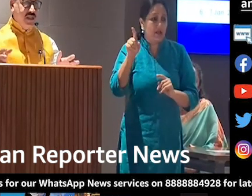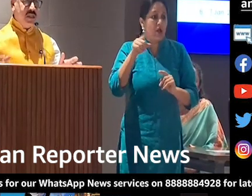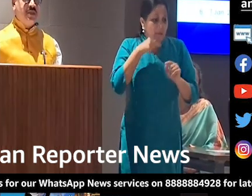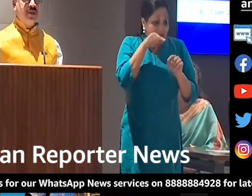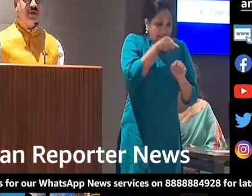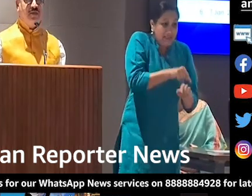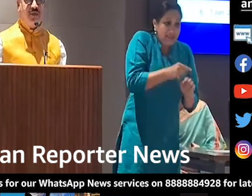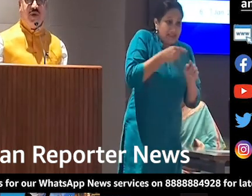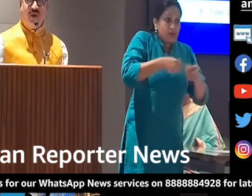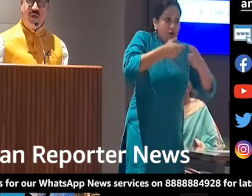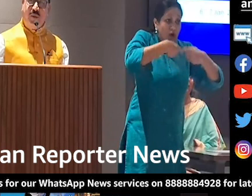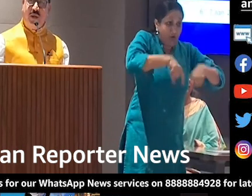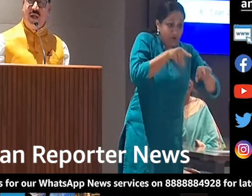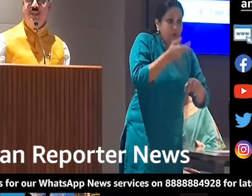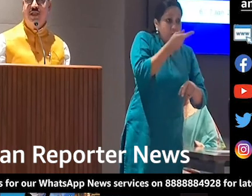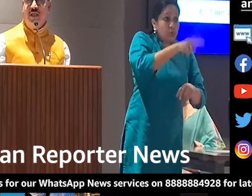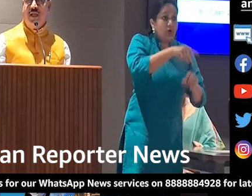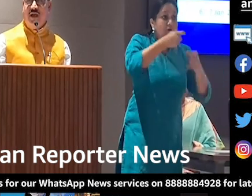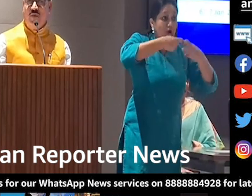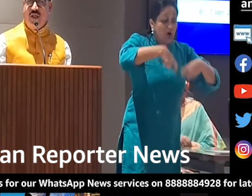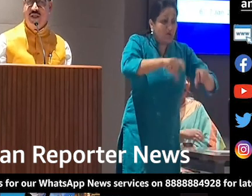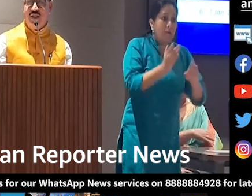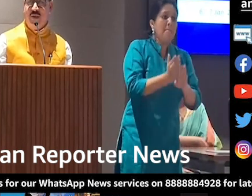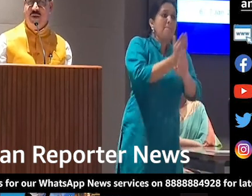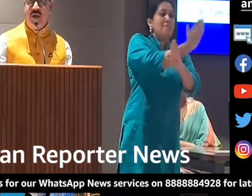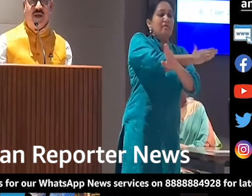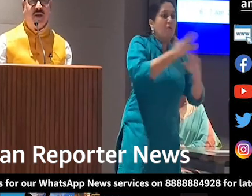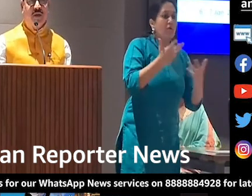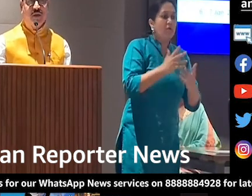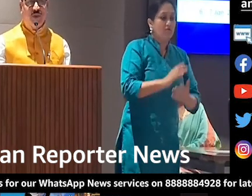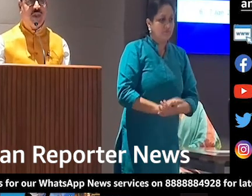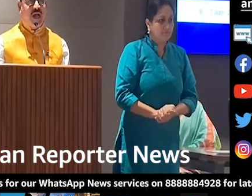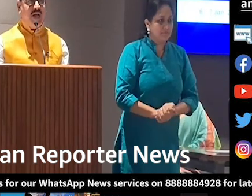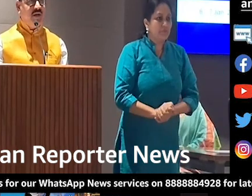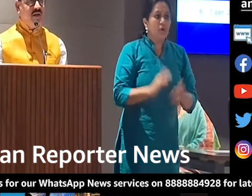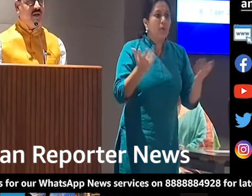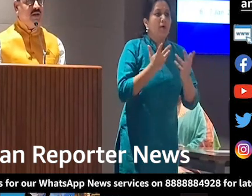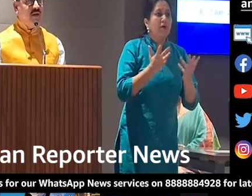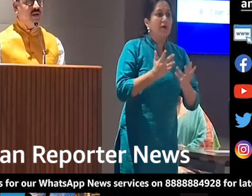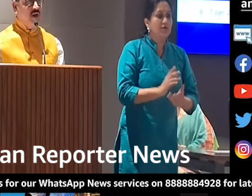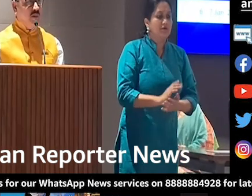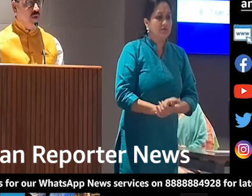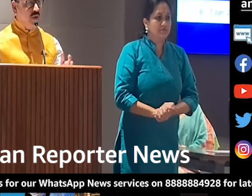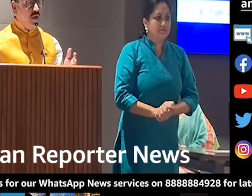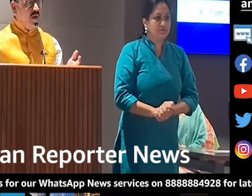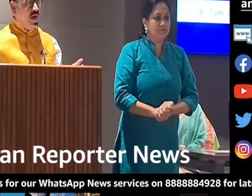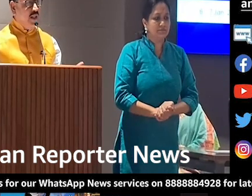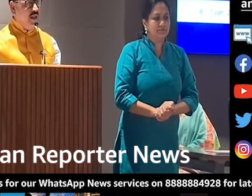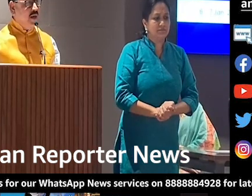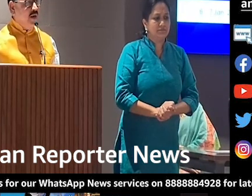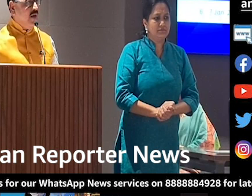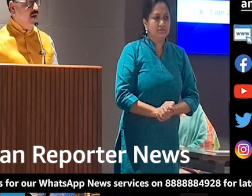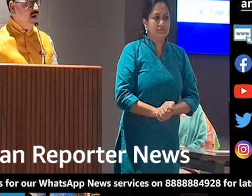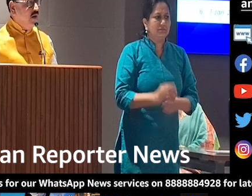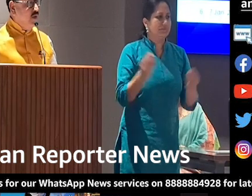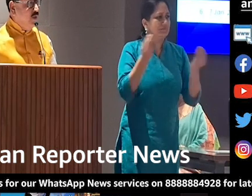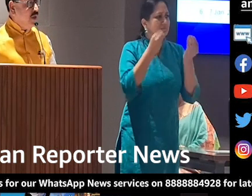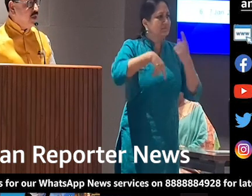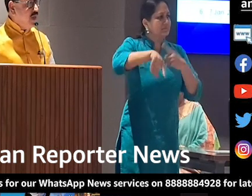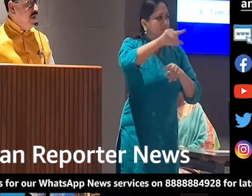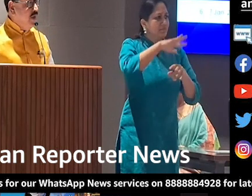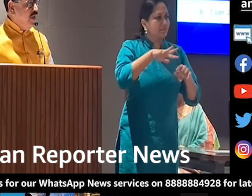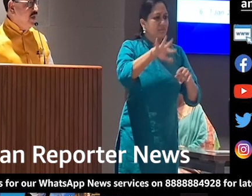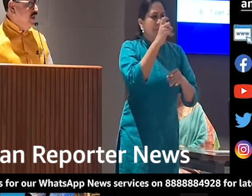organized this particular 2 days in advance, this seminar, so that there are about, I think,